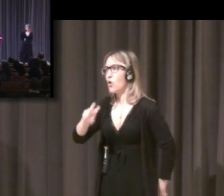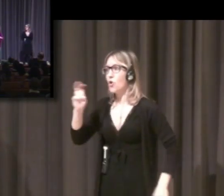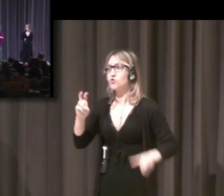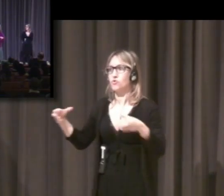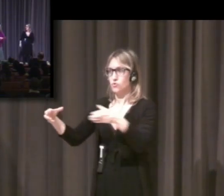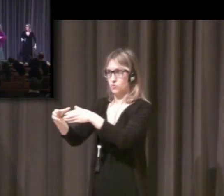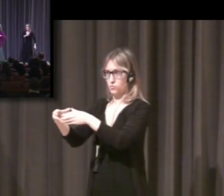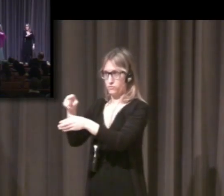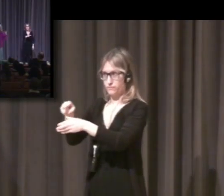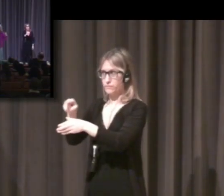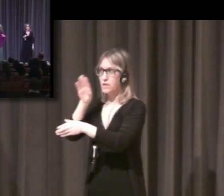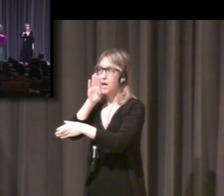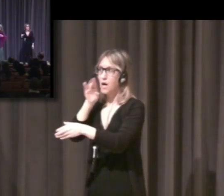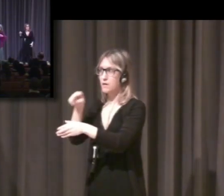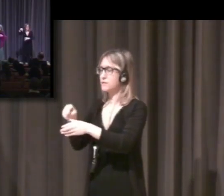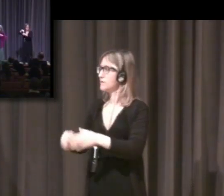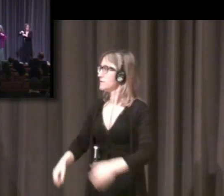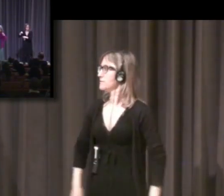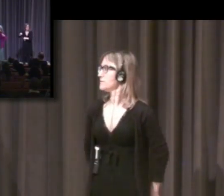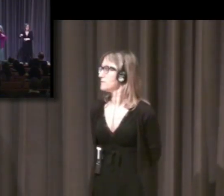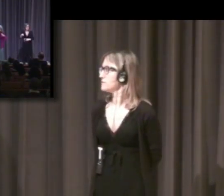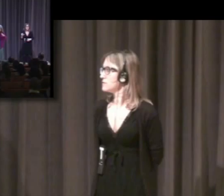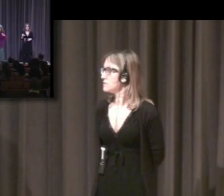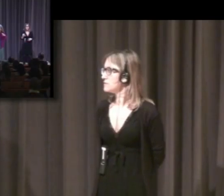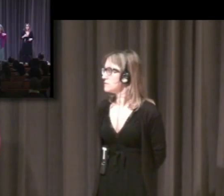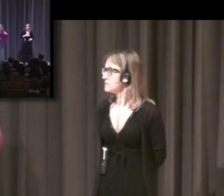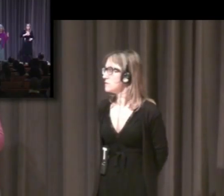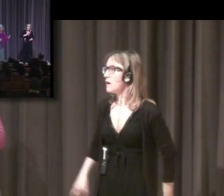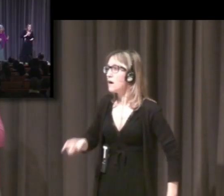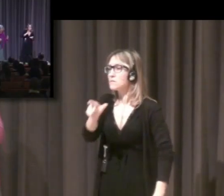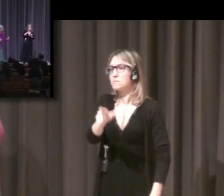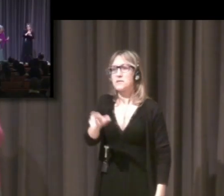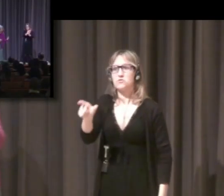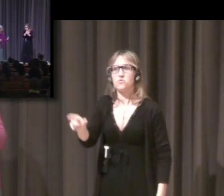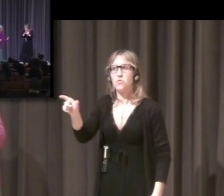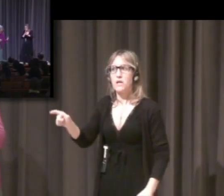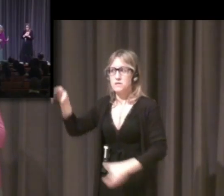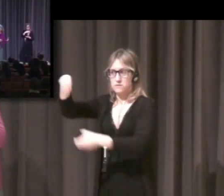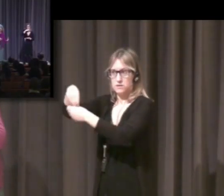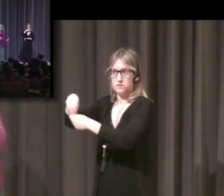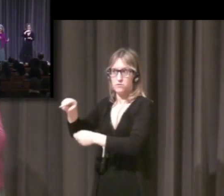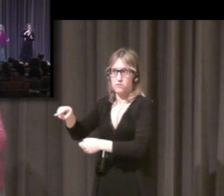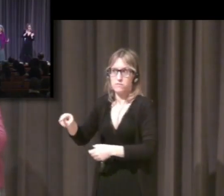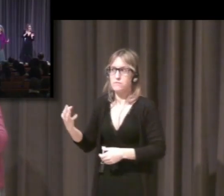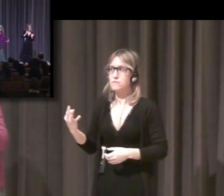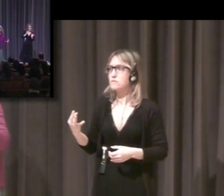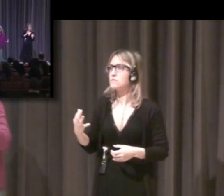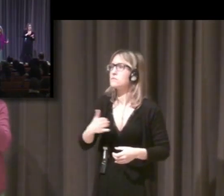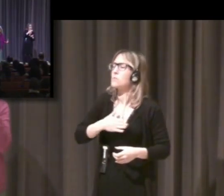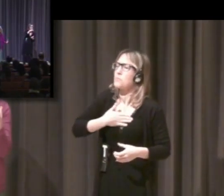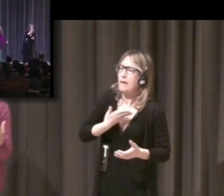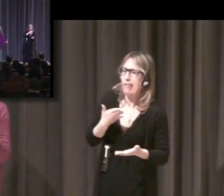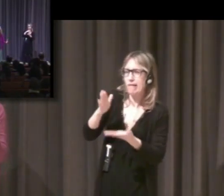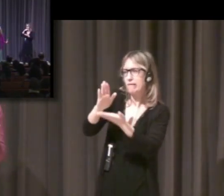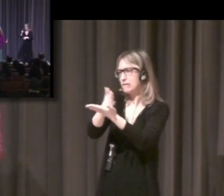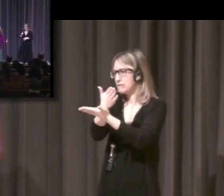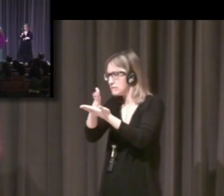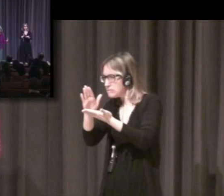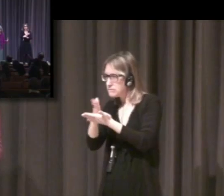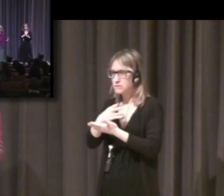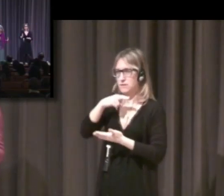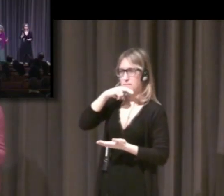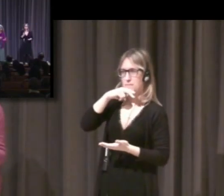can distinguish speech from non-speech. So they can know at least when someone is